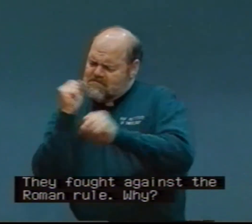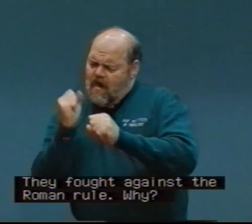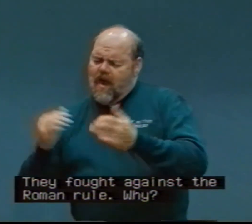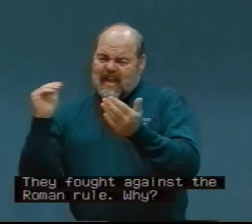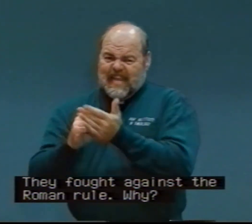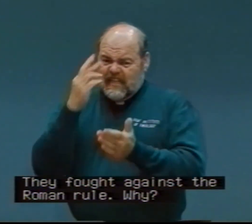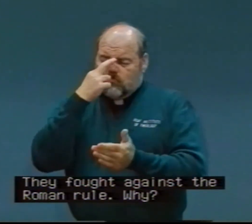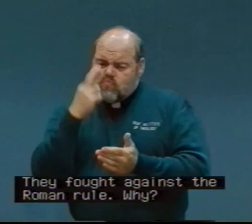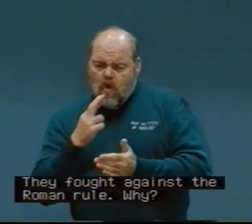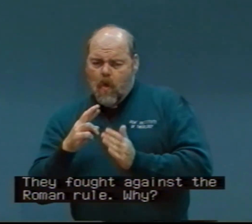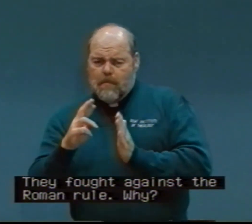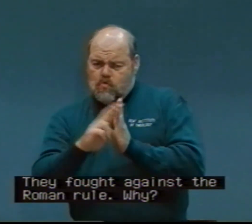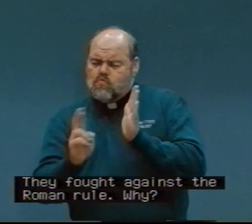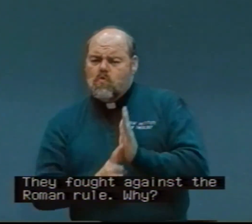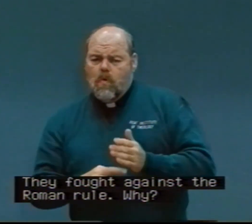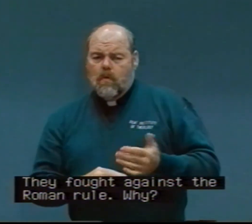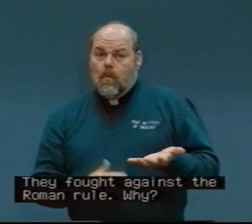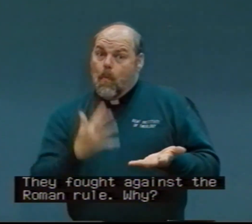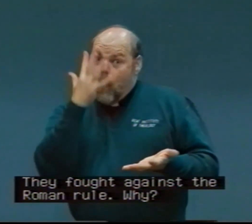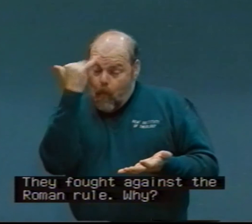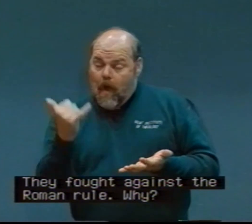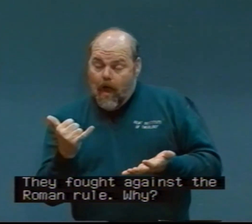They fought against the Roman rule. Why?